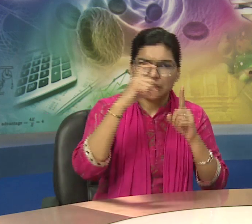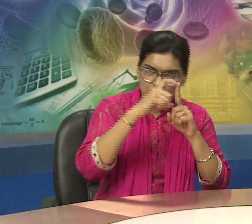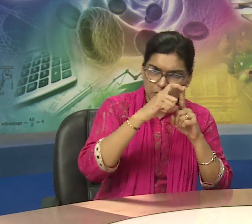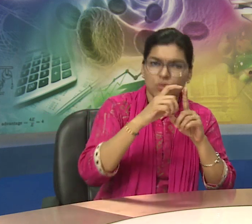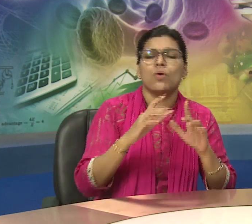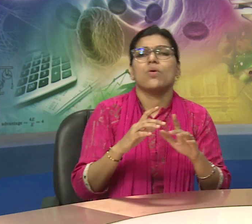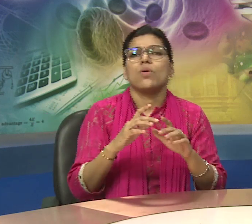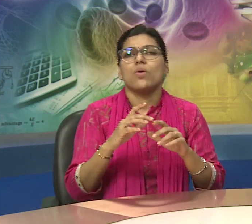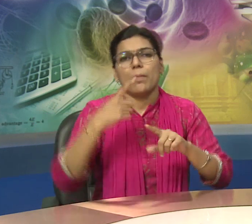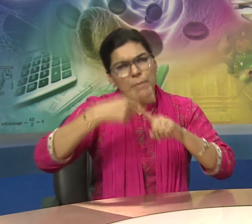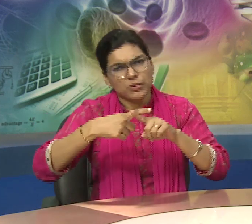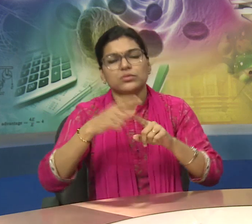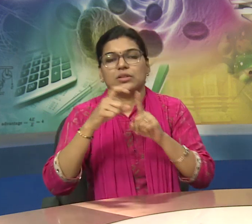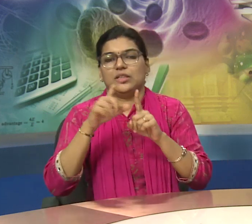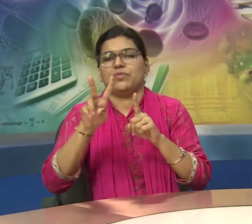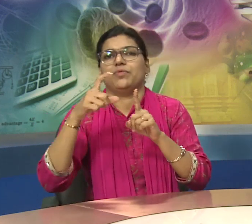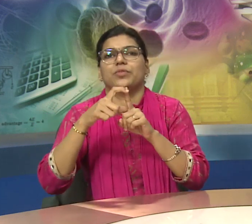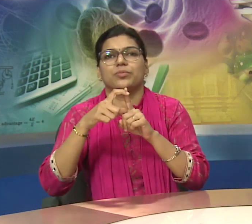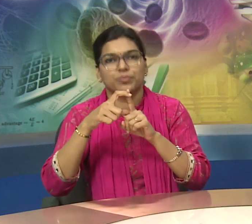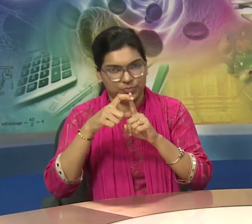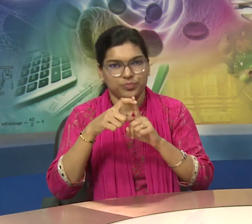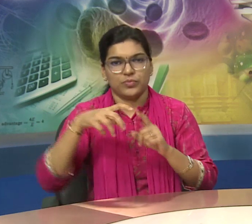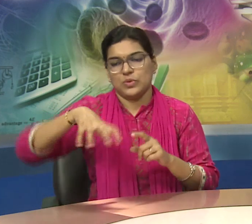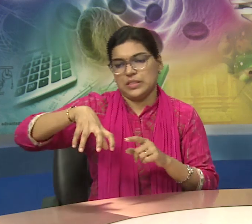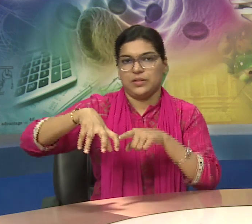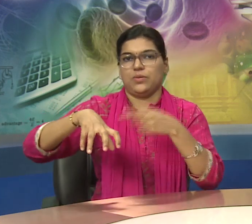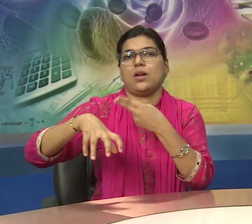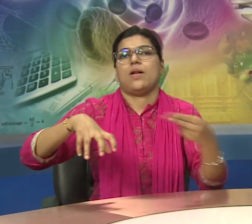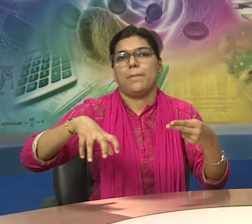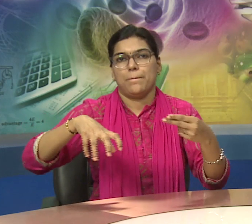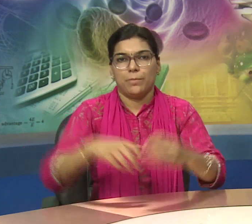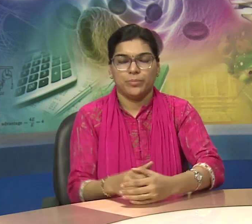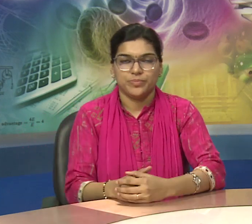document we need to store. So, CD-ROM and DVDs.